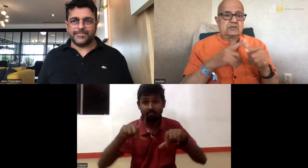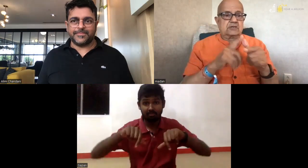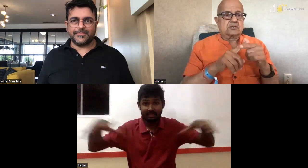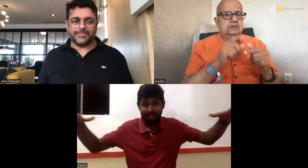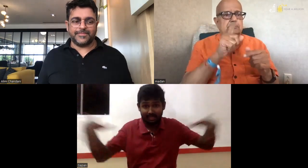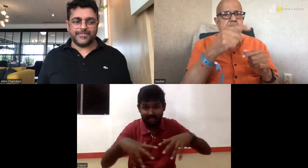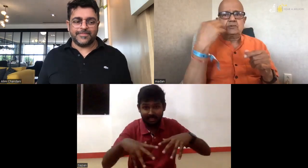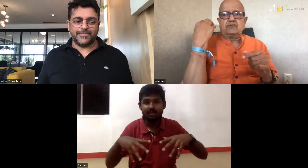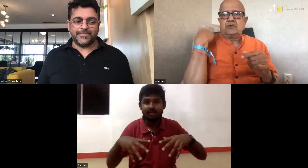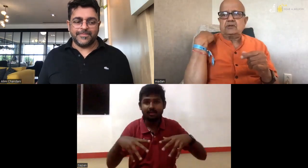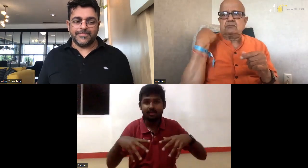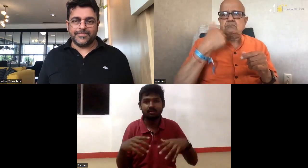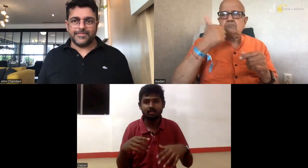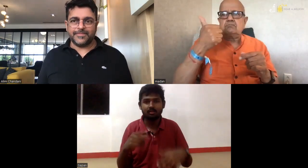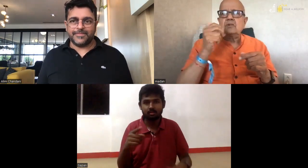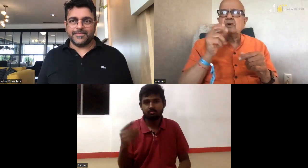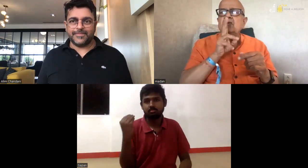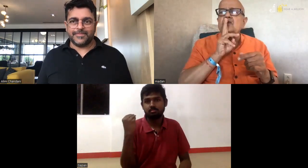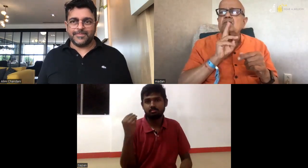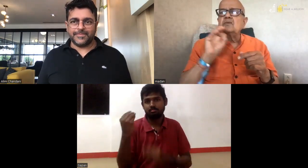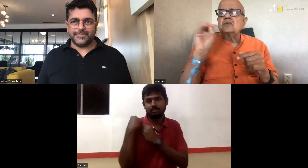it to be together.